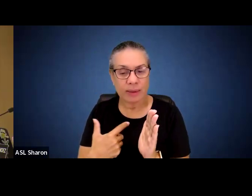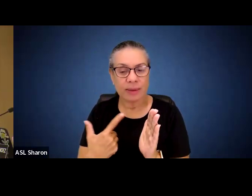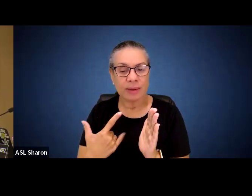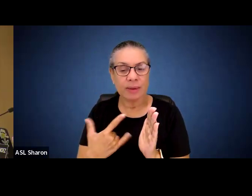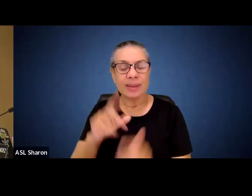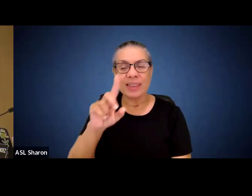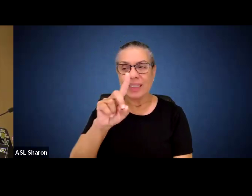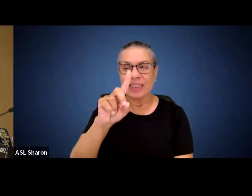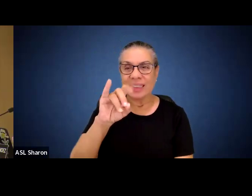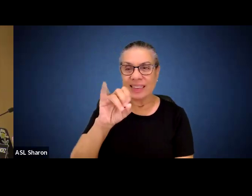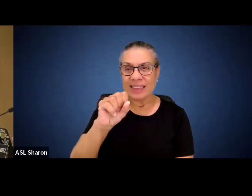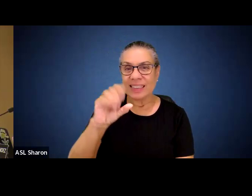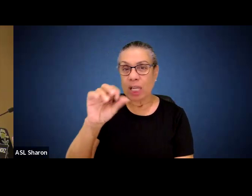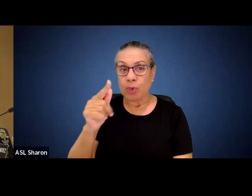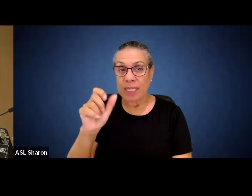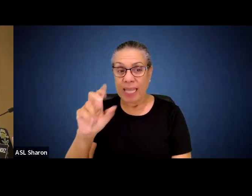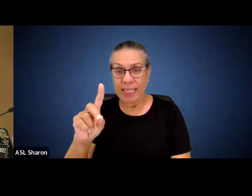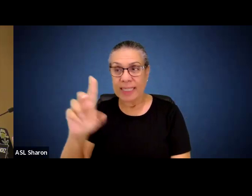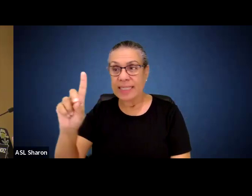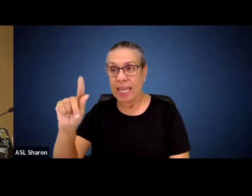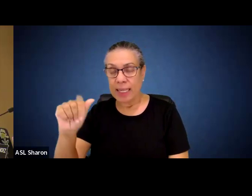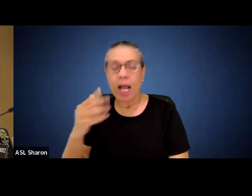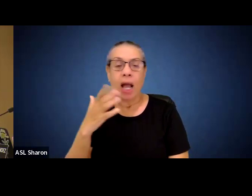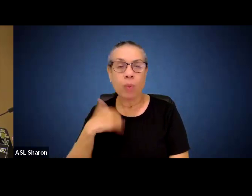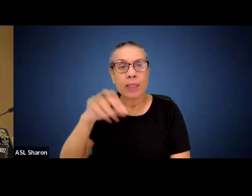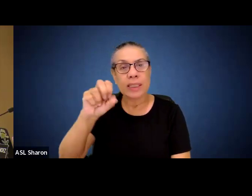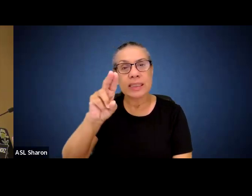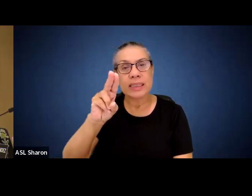And even though we have the groupings, I really would like the subgroups to be